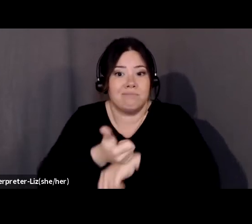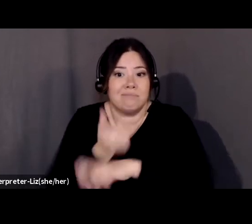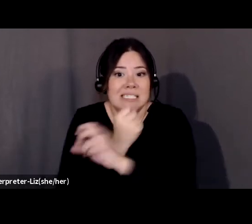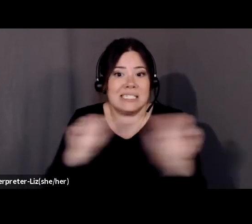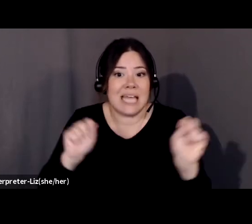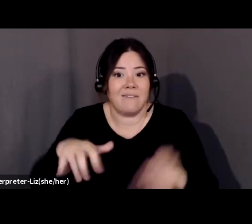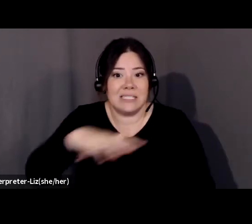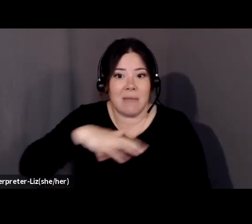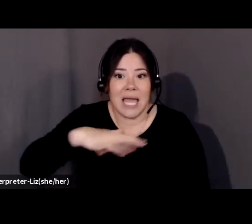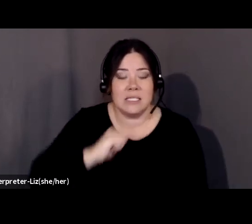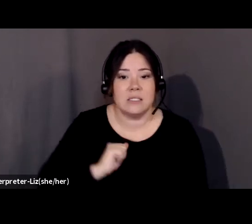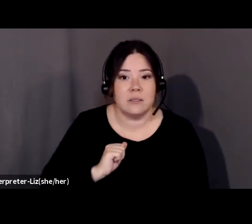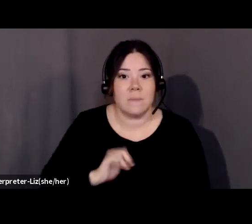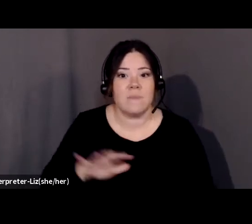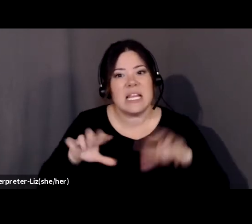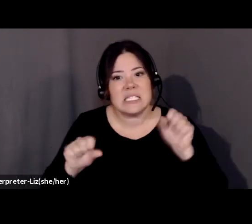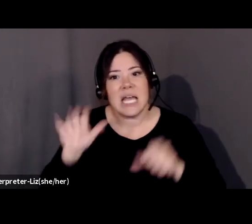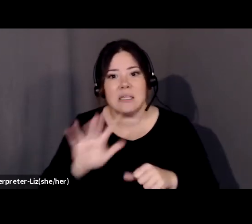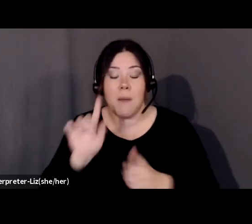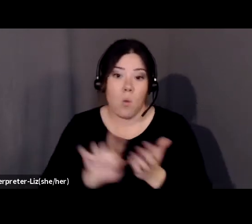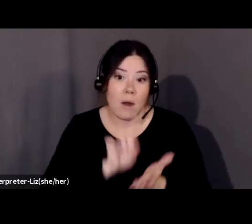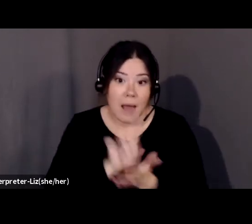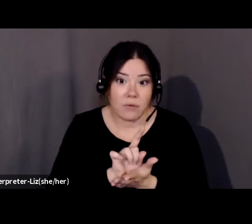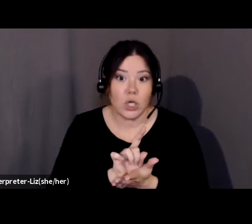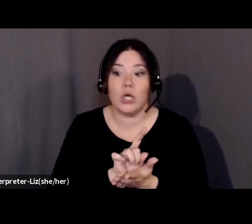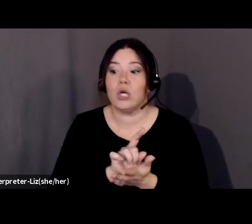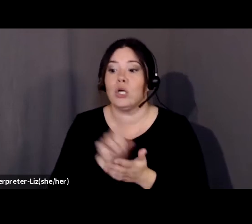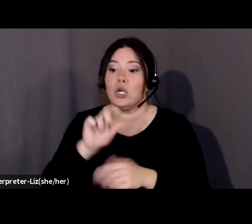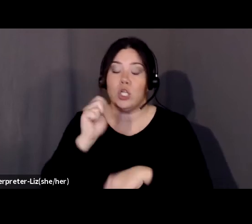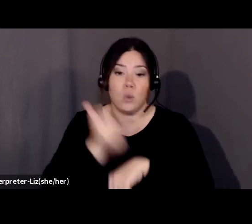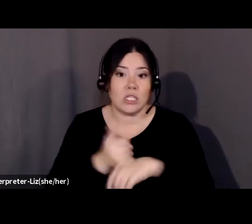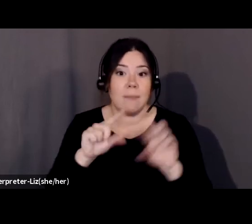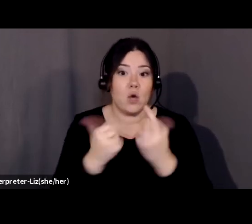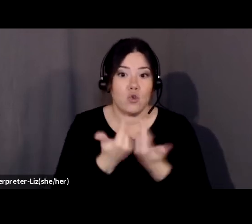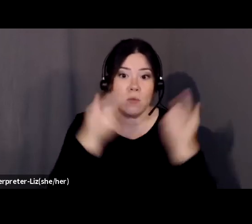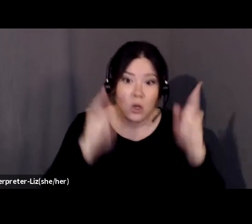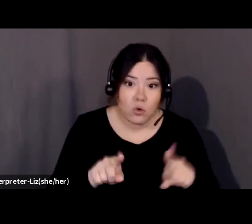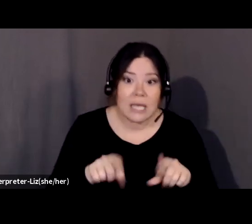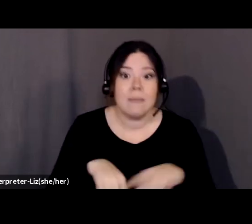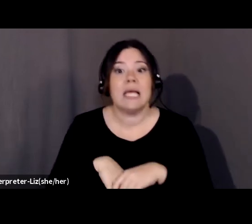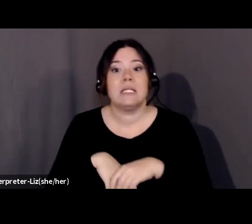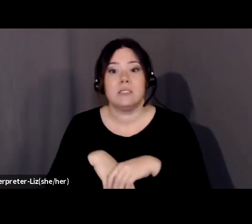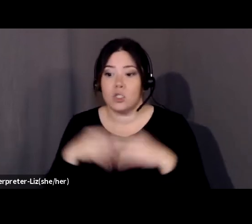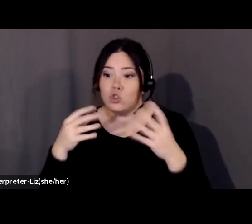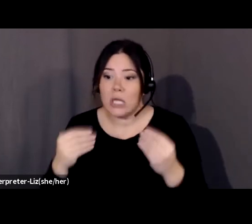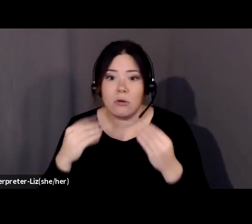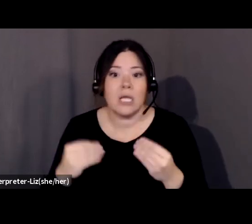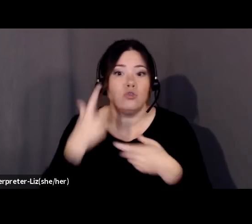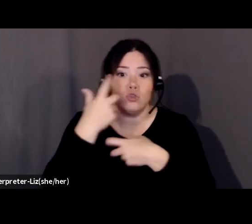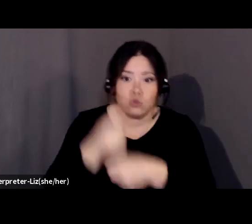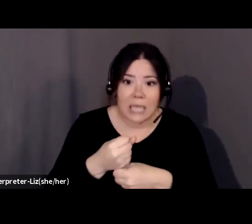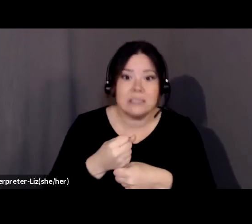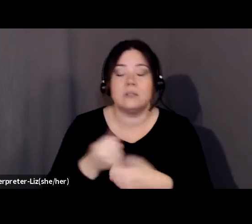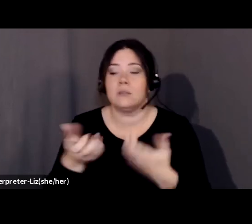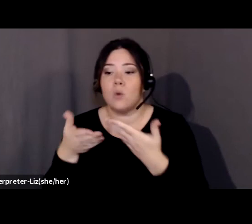about an hour, and after you establish group agreements about judgment and trust, openness, honesty,